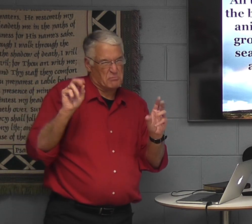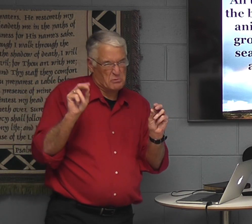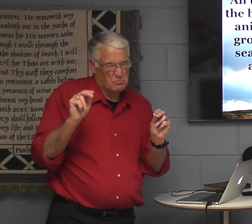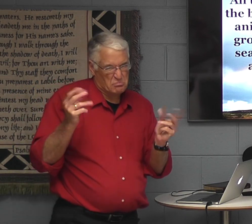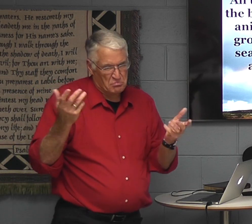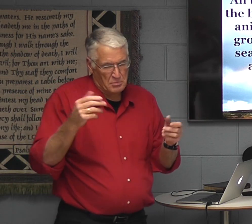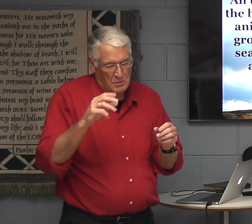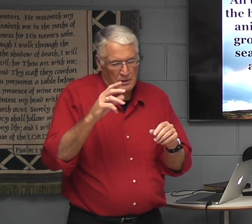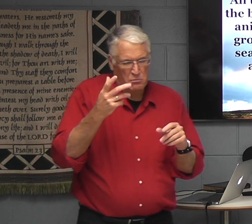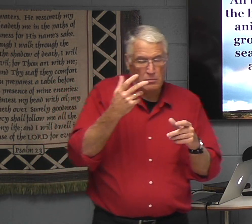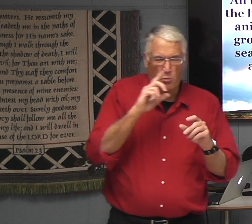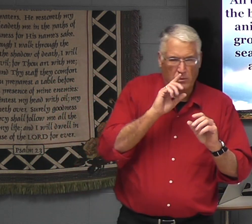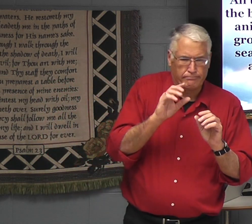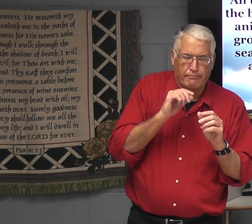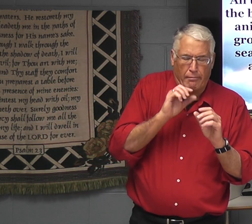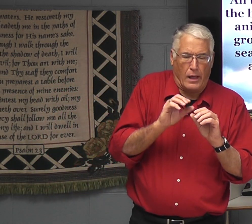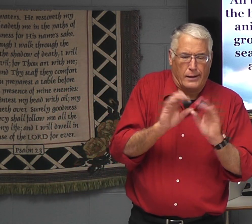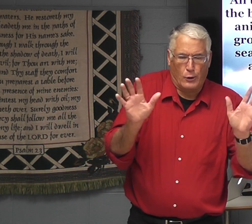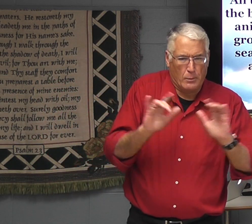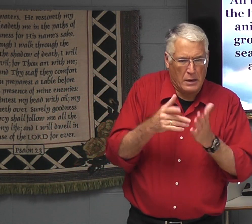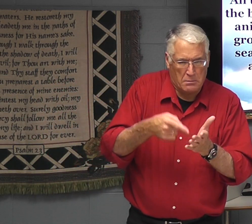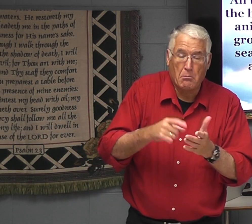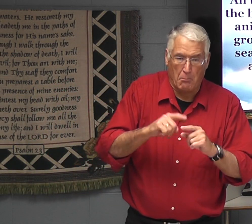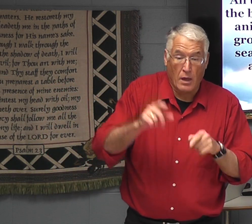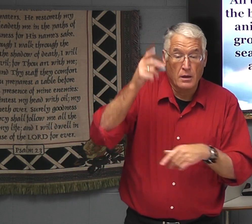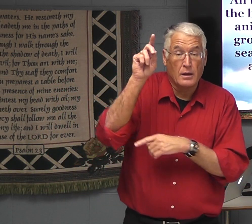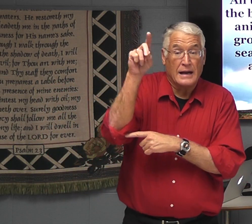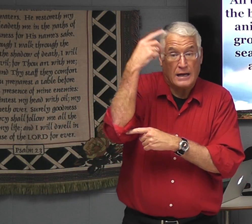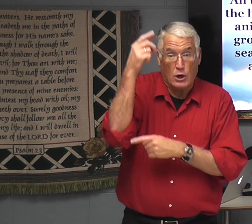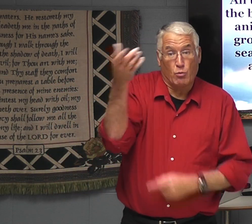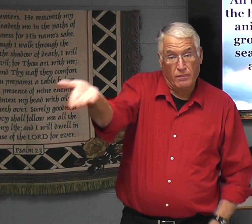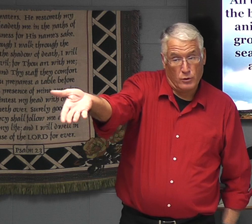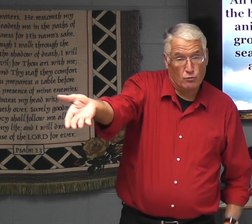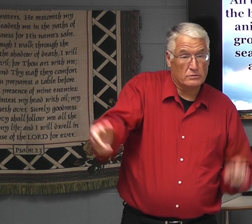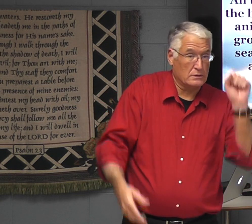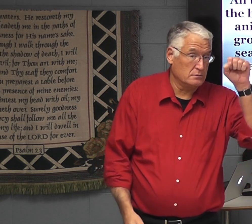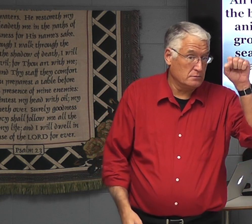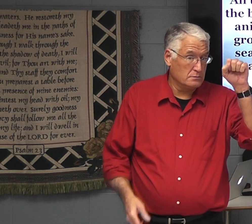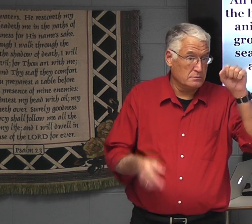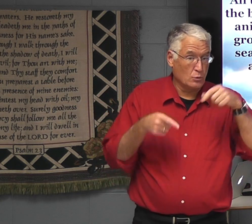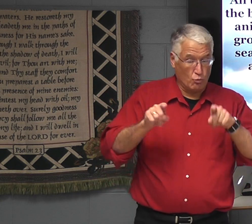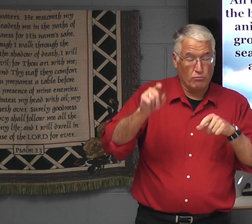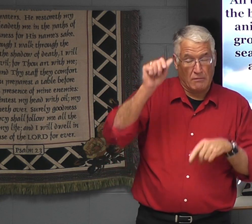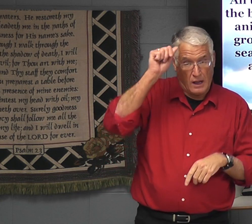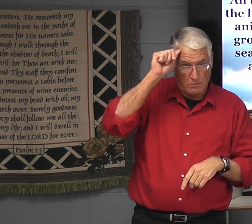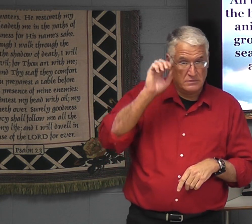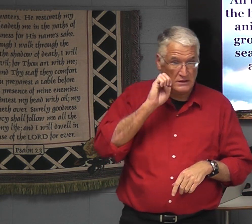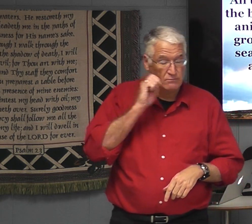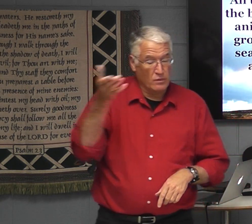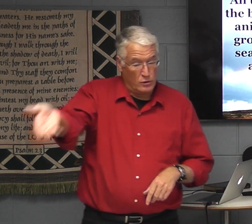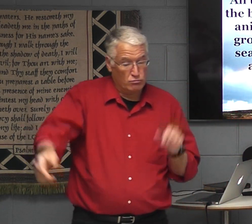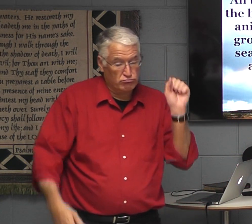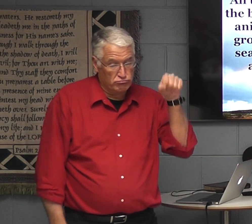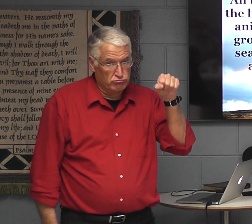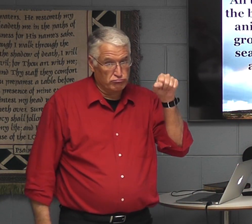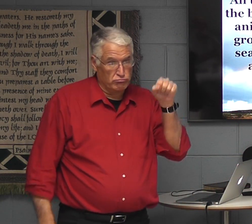believe that the dinosaurs were long ago, but nothing that says that. Dinosaurs were there